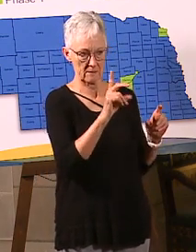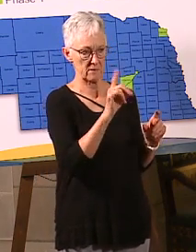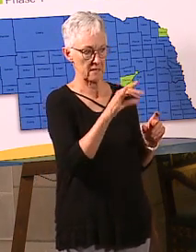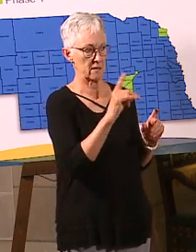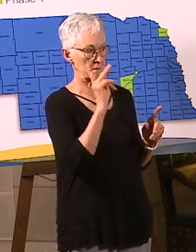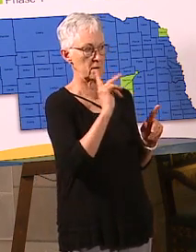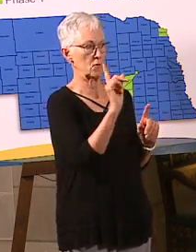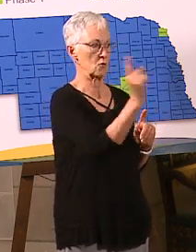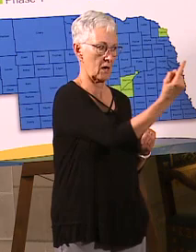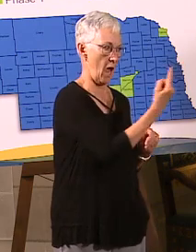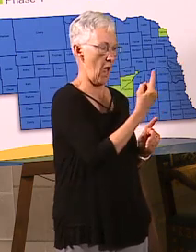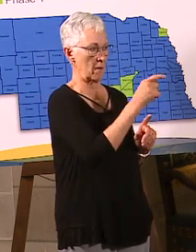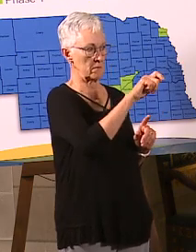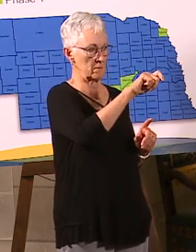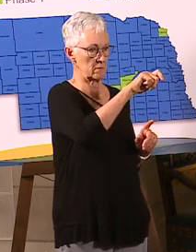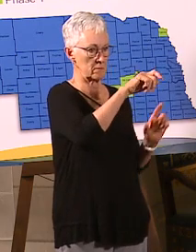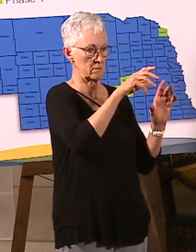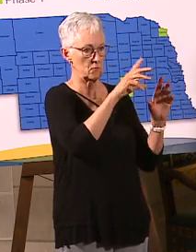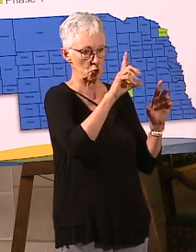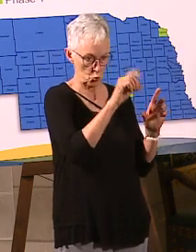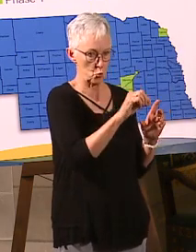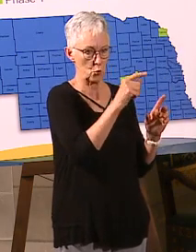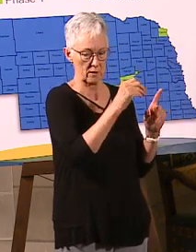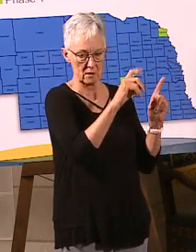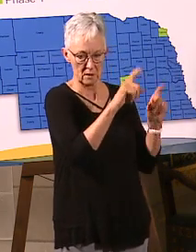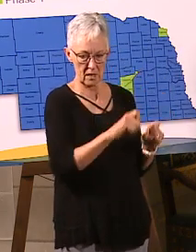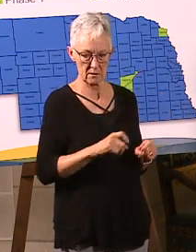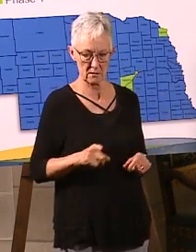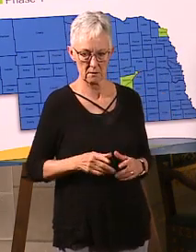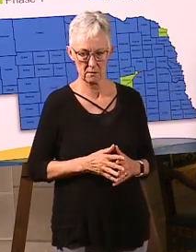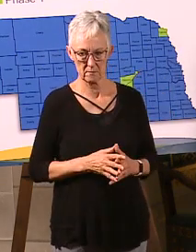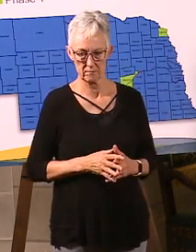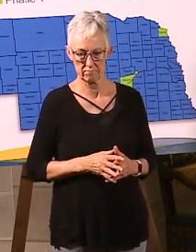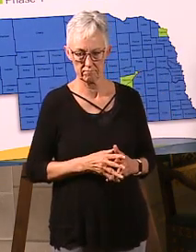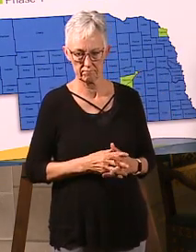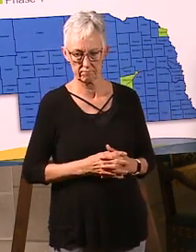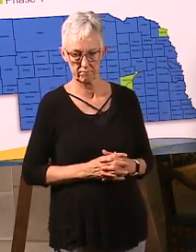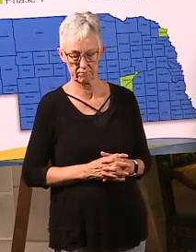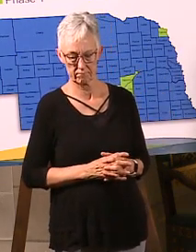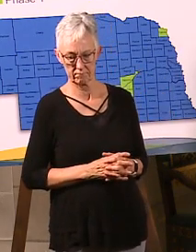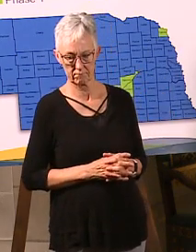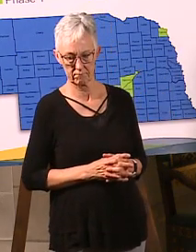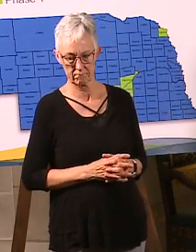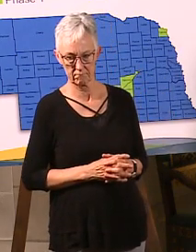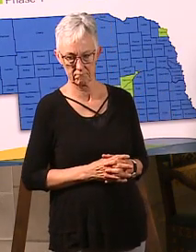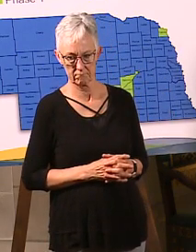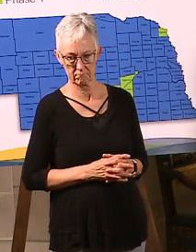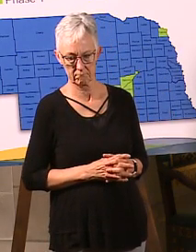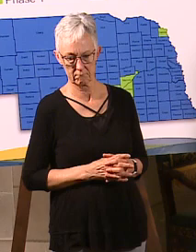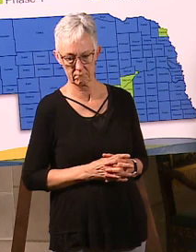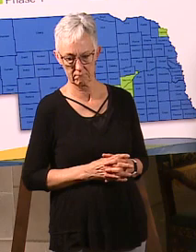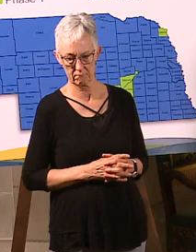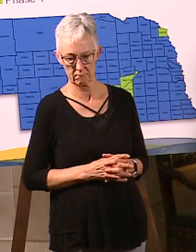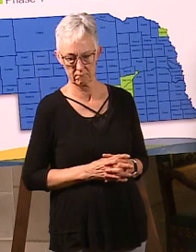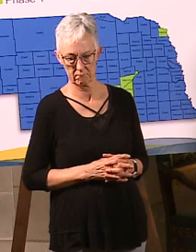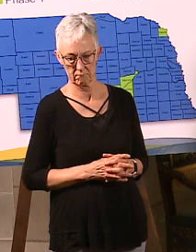returned, because you've got to go process those. Do you happen to have those by chance, Dr. Anto? Yes, looks like